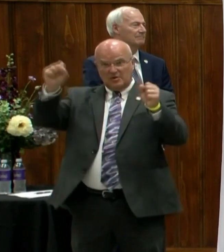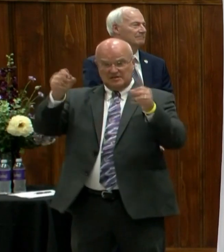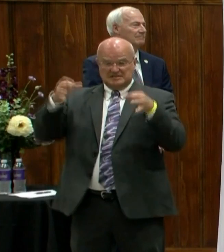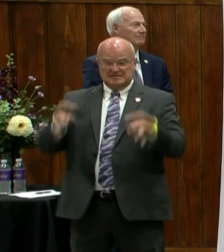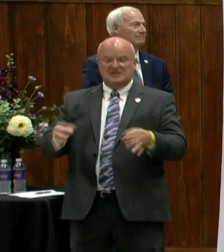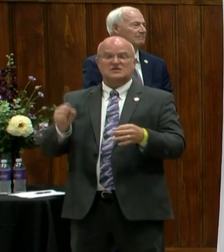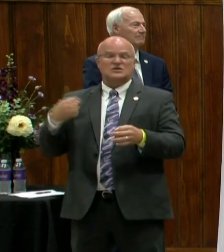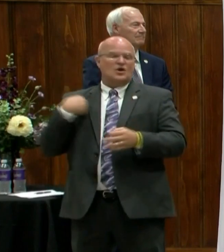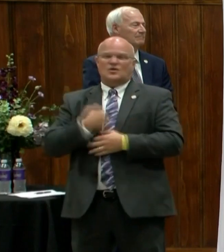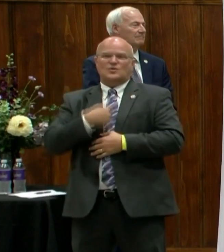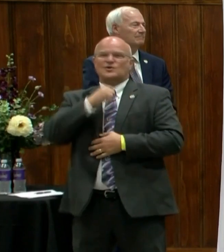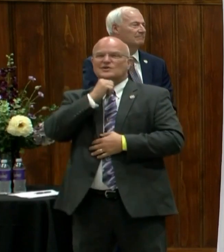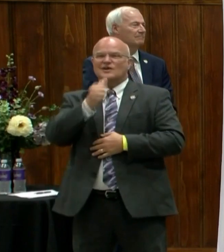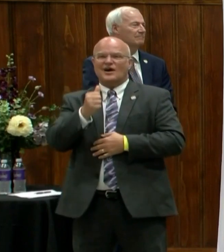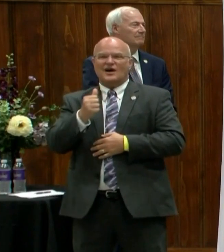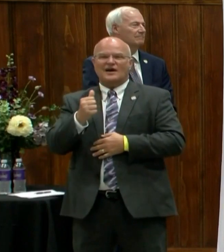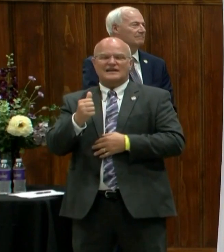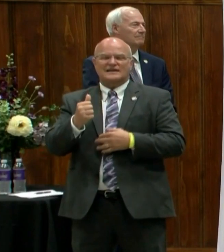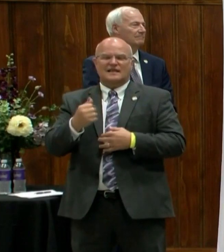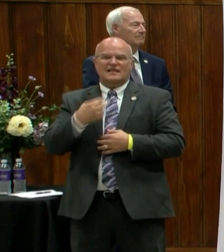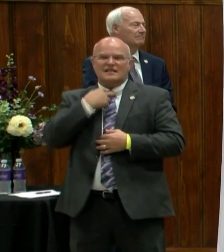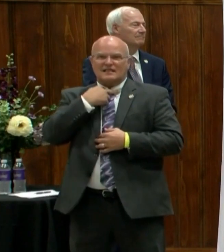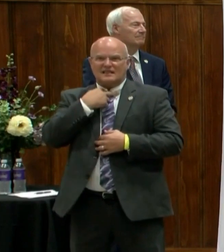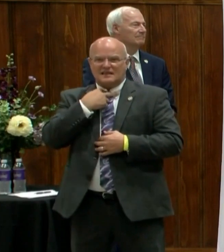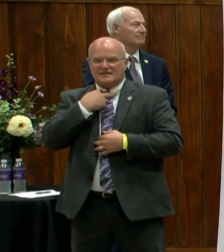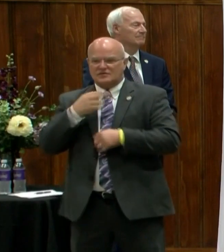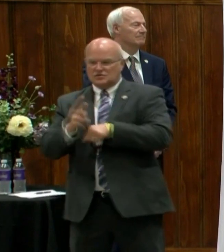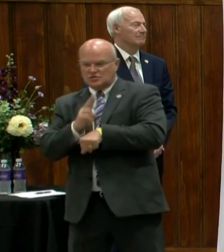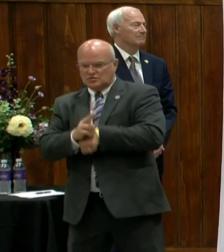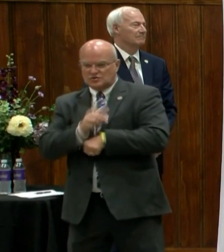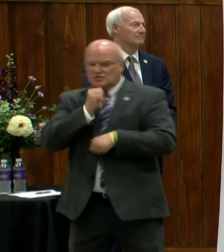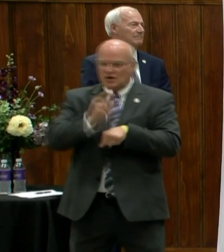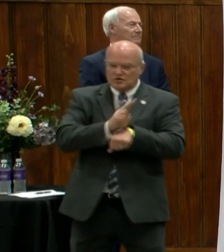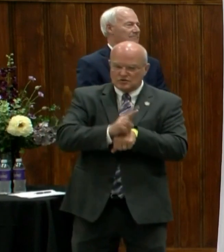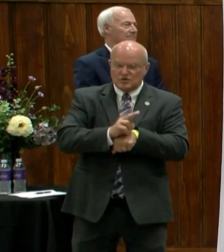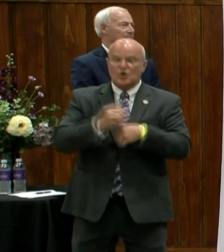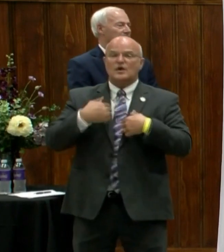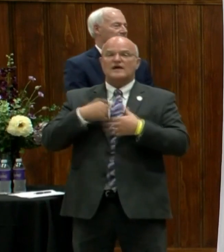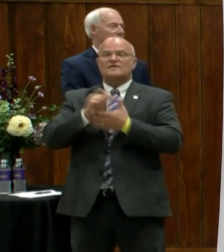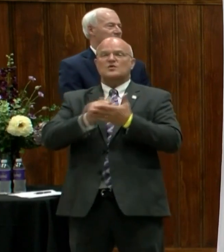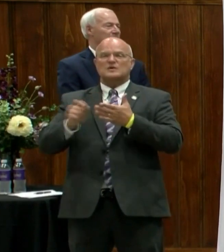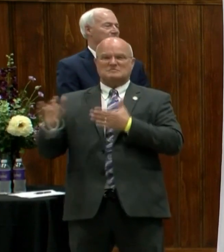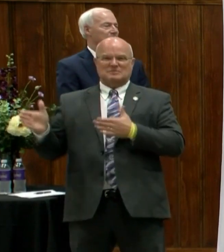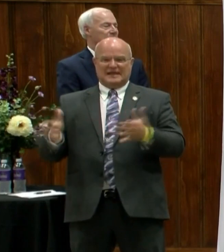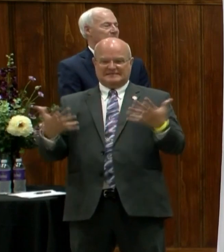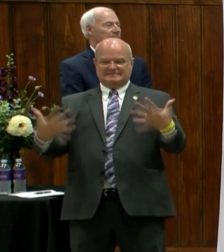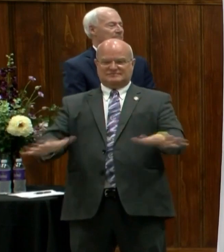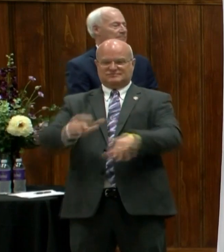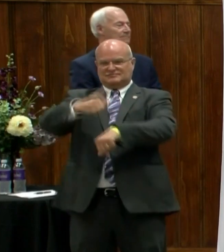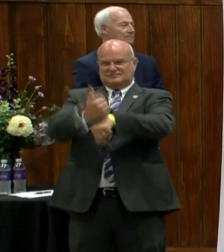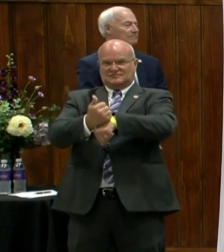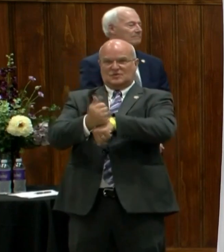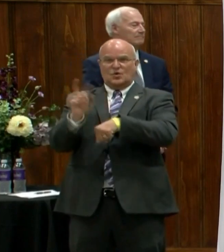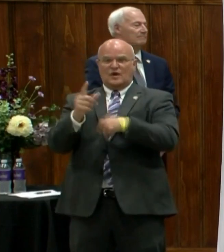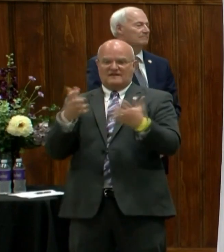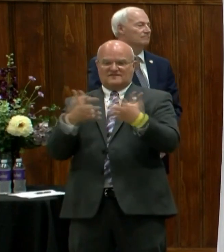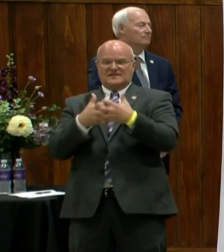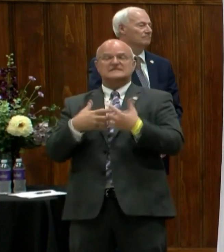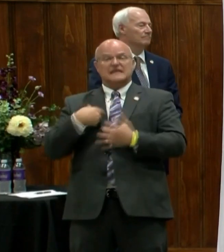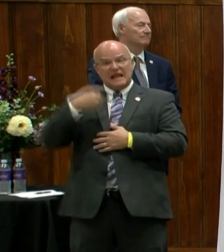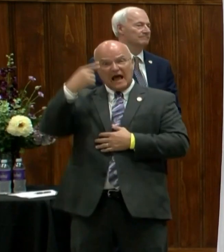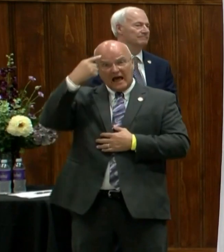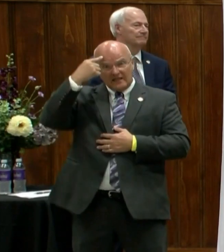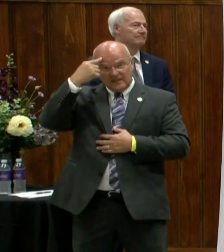discretion so that we're not caught should we use it or not use it. We actually have a written plan to use it where it fits, and I